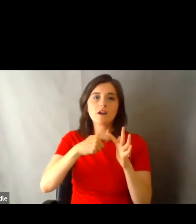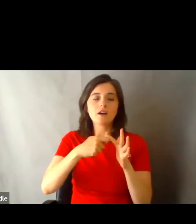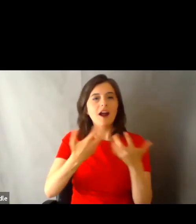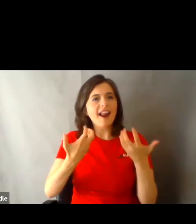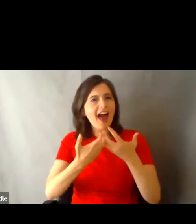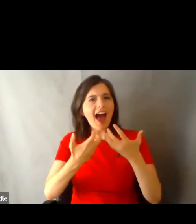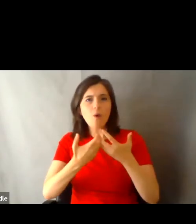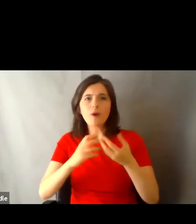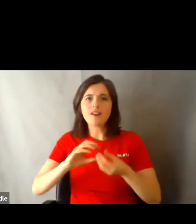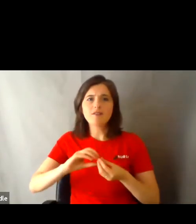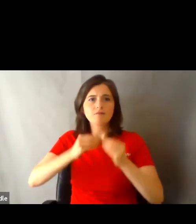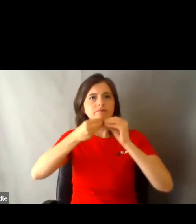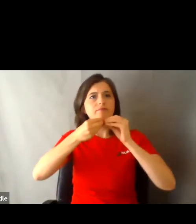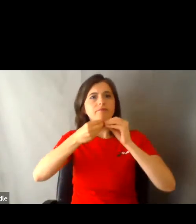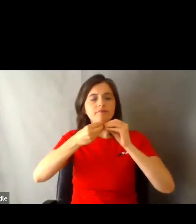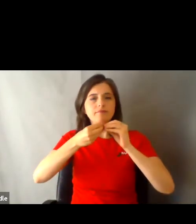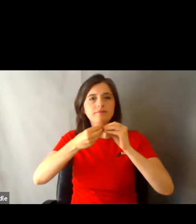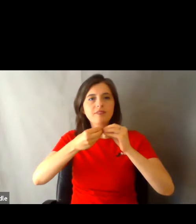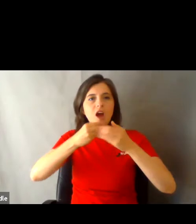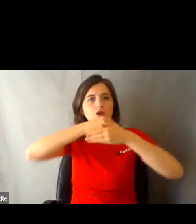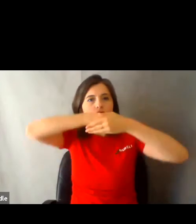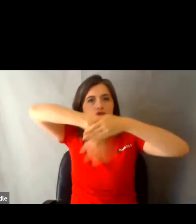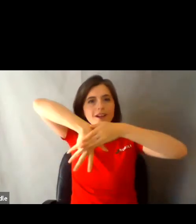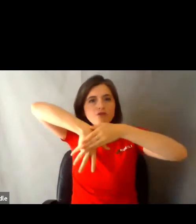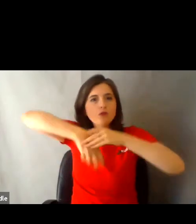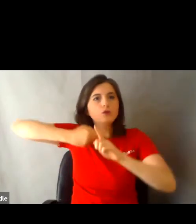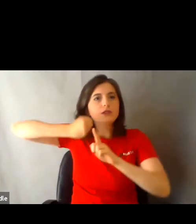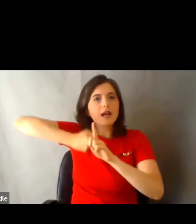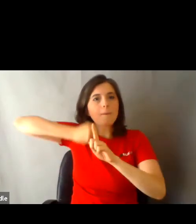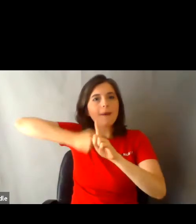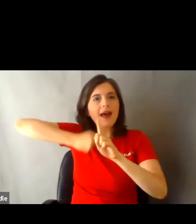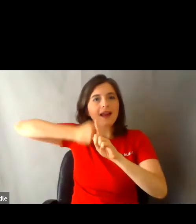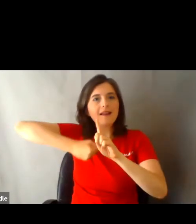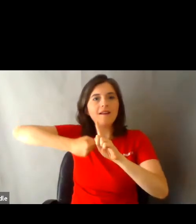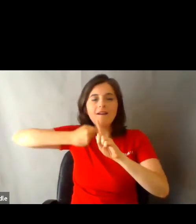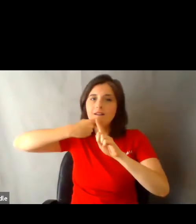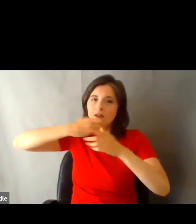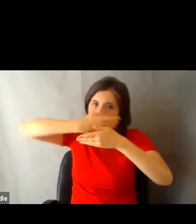built a grassroots campaign from the bottom up.